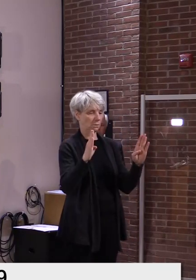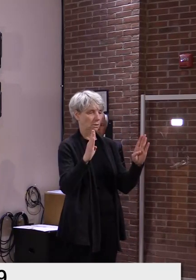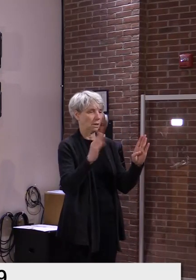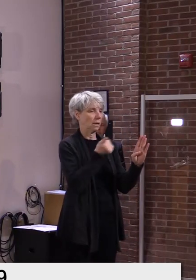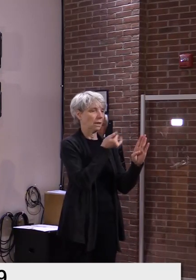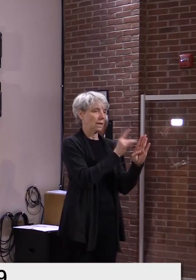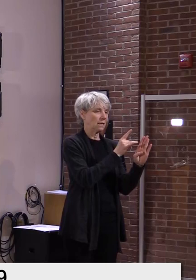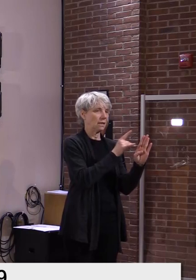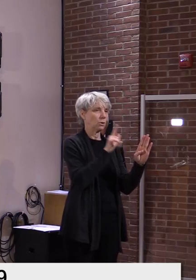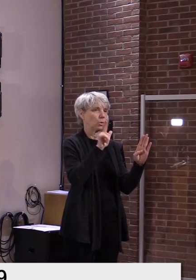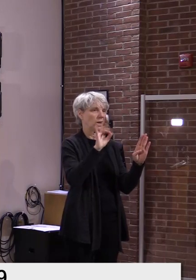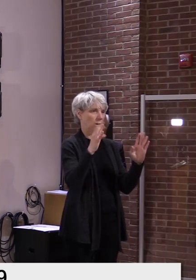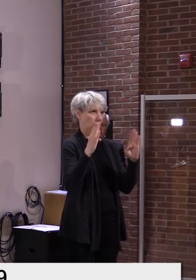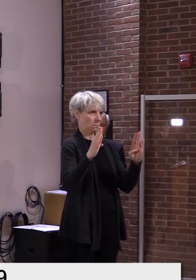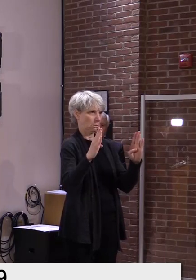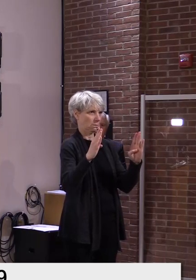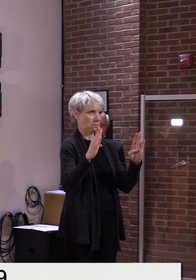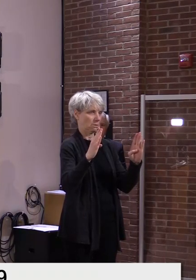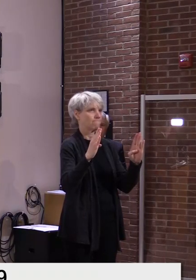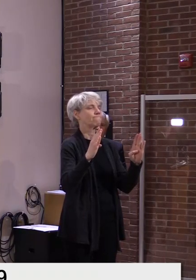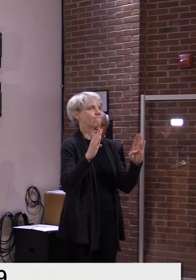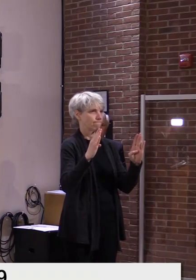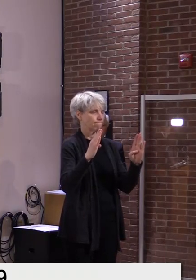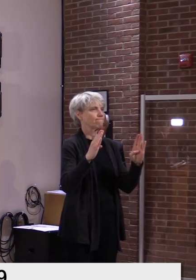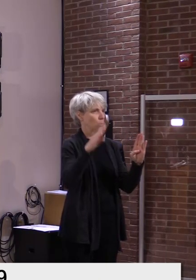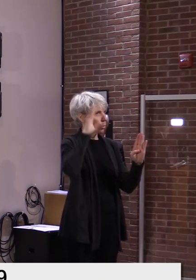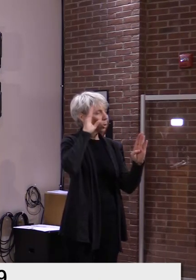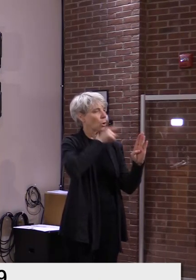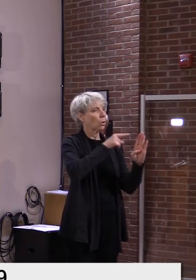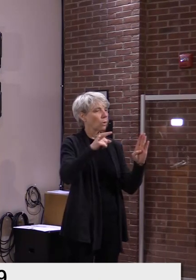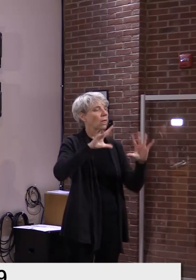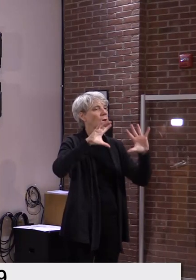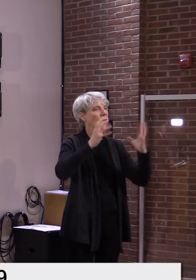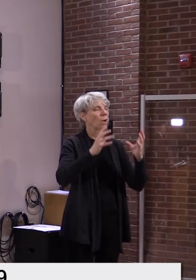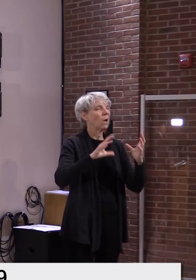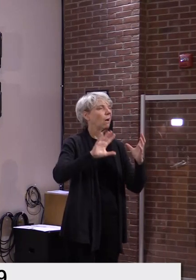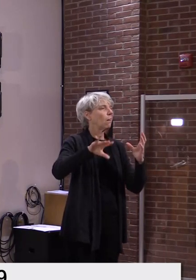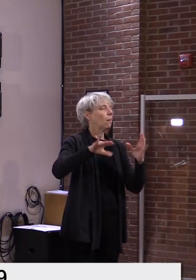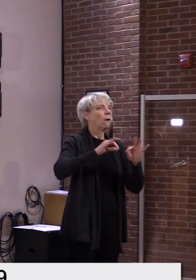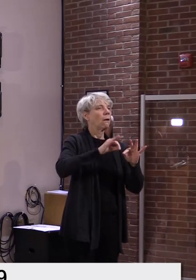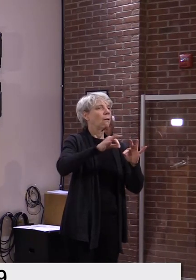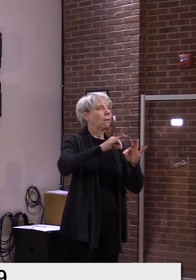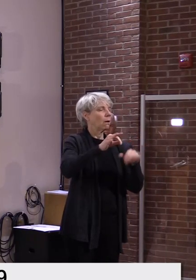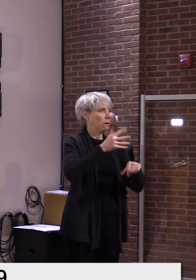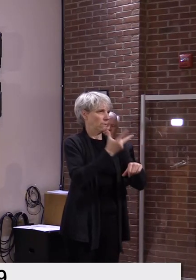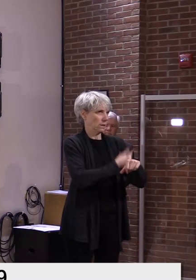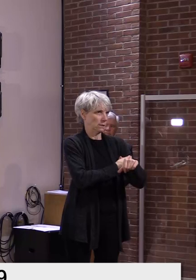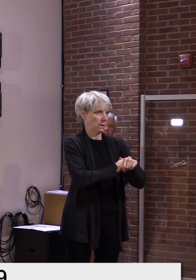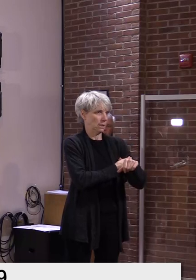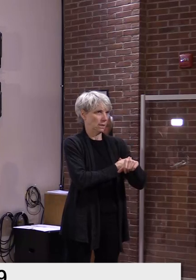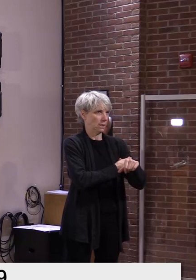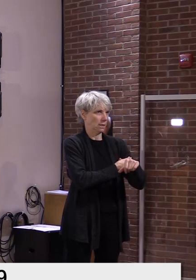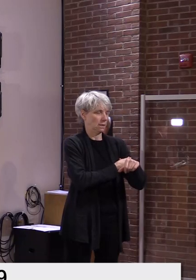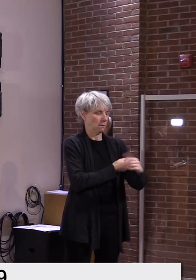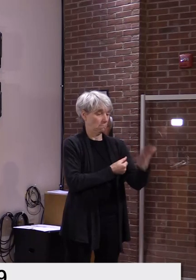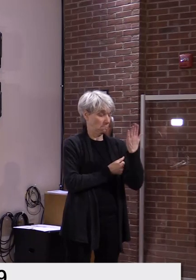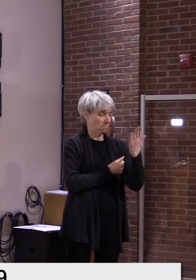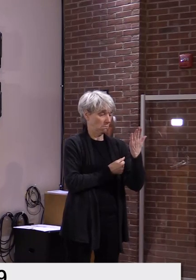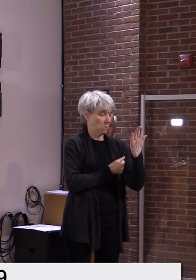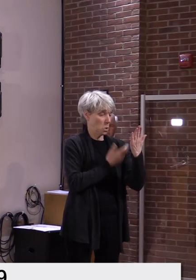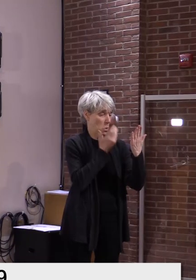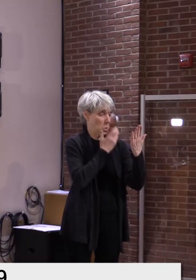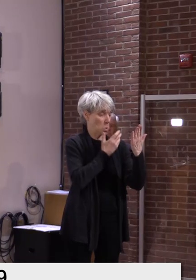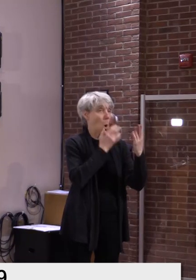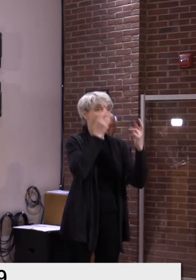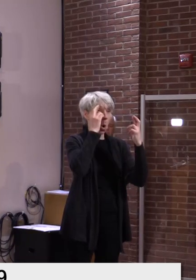band, which we know has had a much slower uptake of the vaccine. So hopefully that data alone motivates more